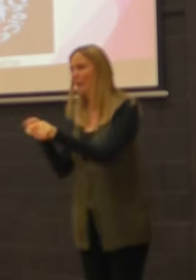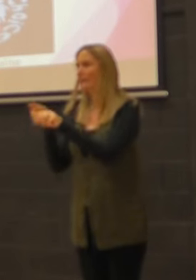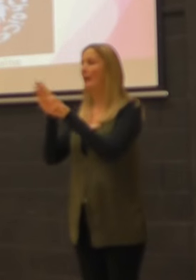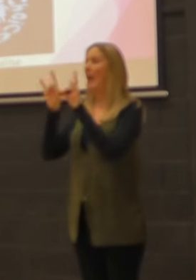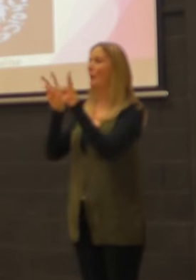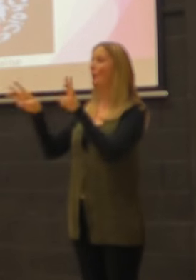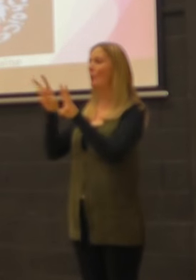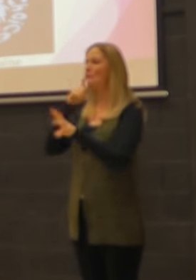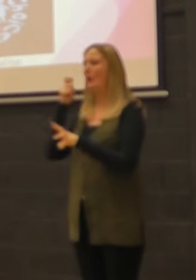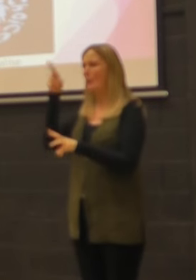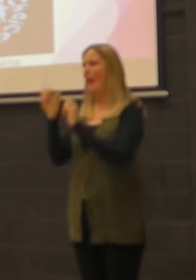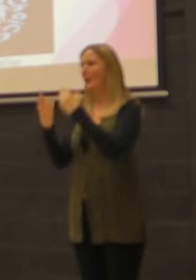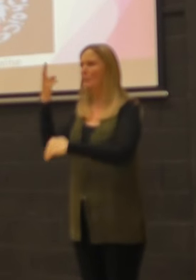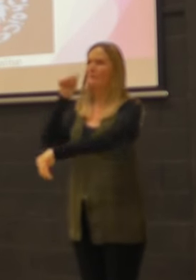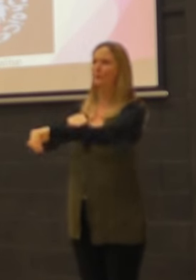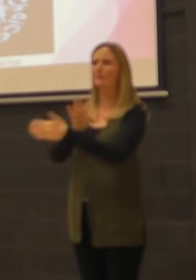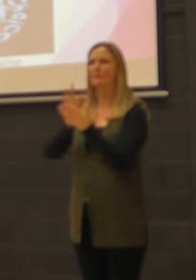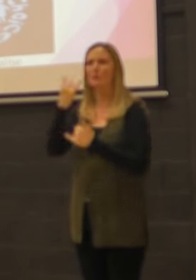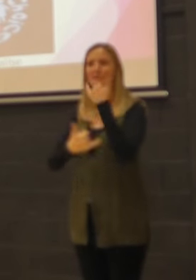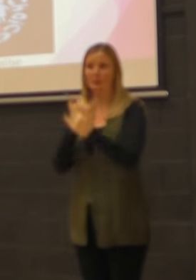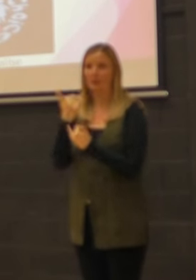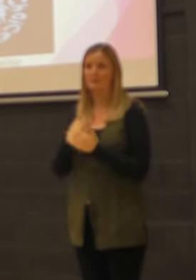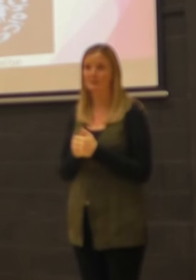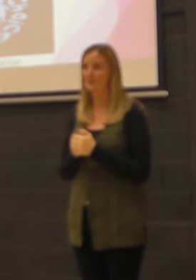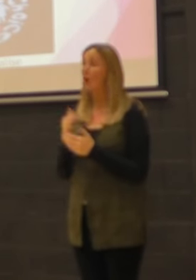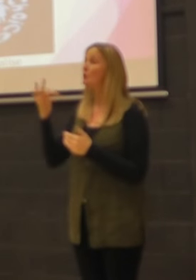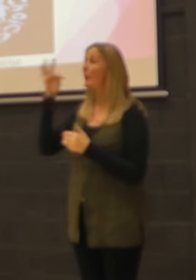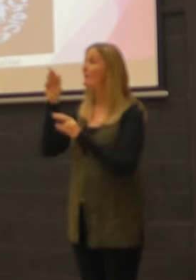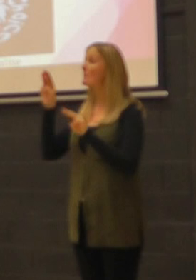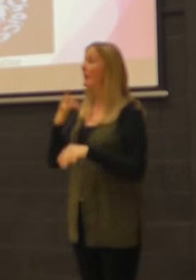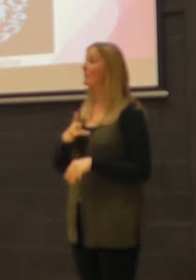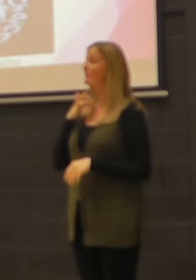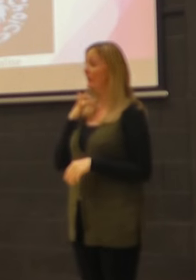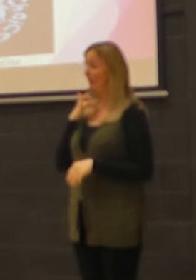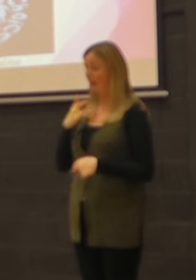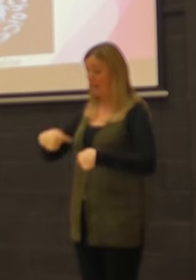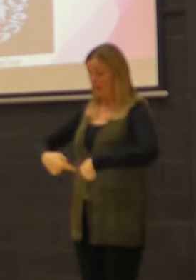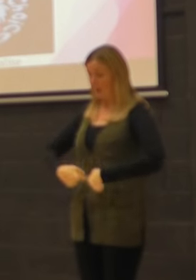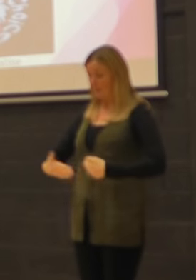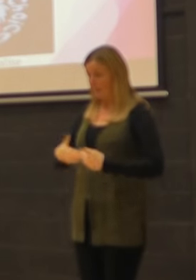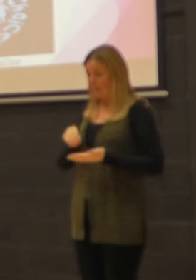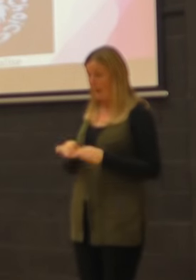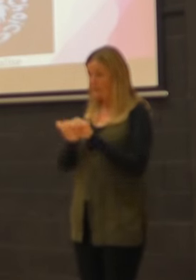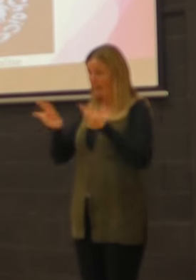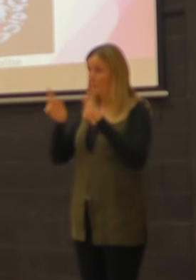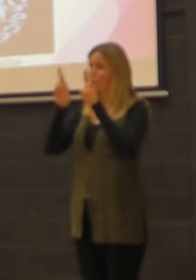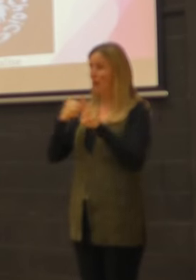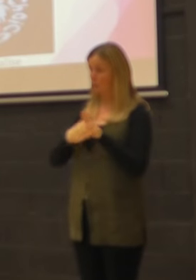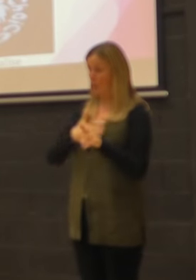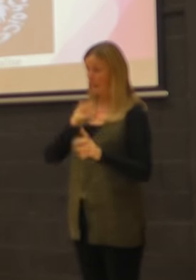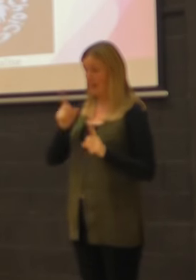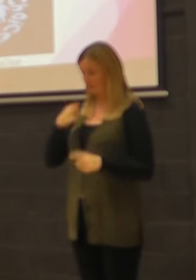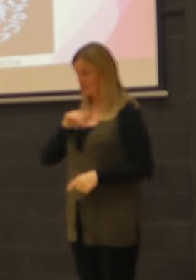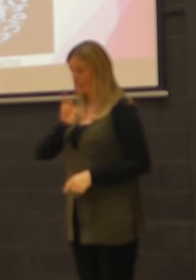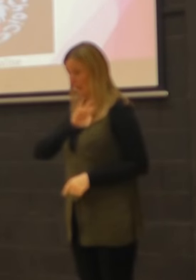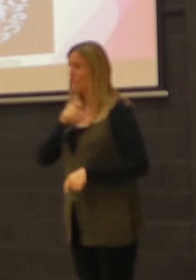prison. If people feel that the fetus has an equal right to life as they do, then